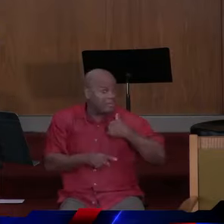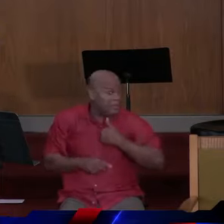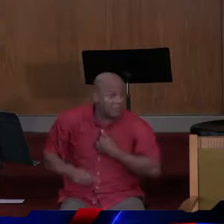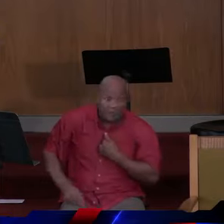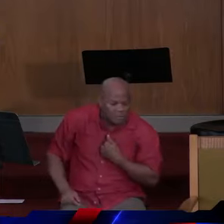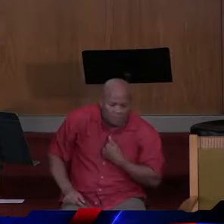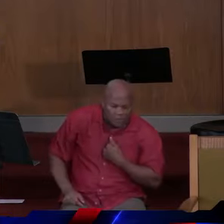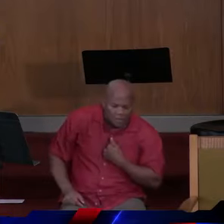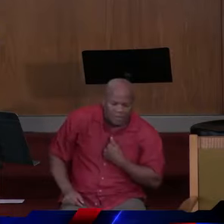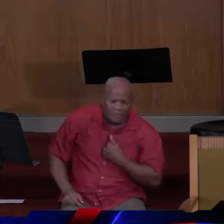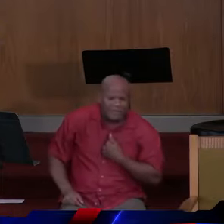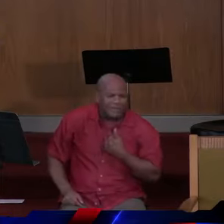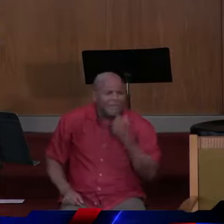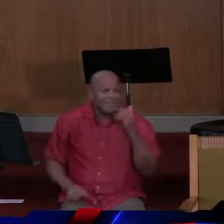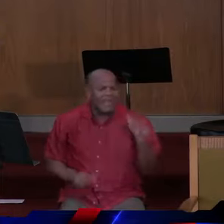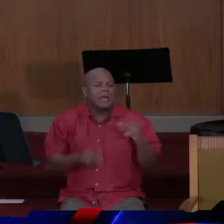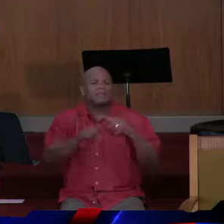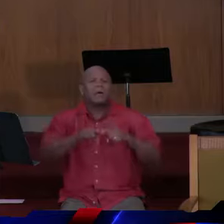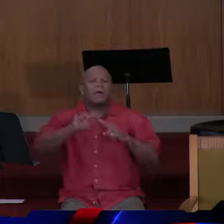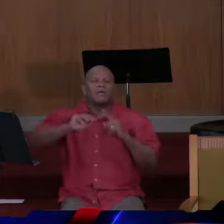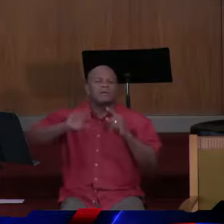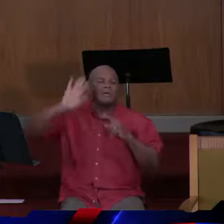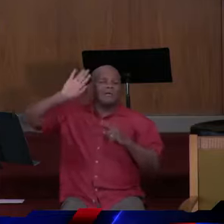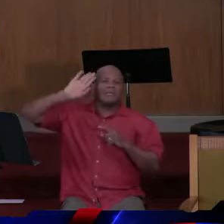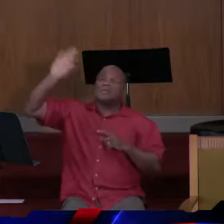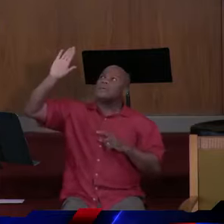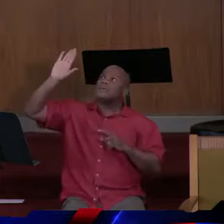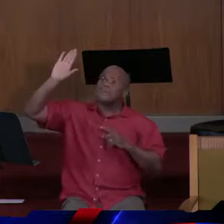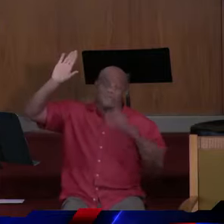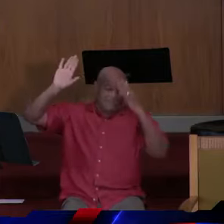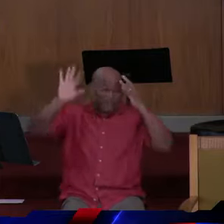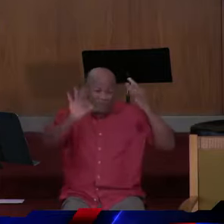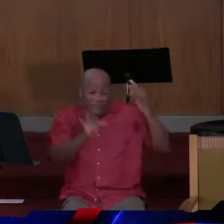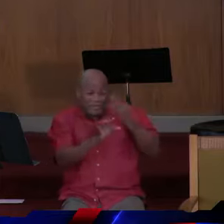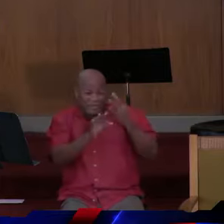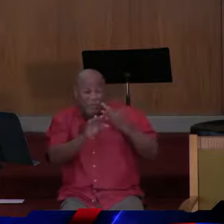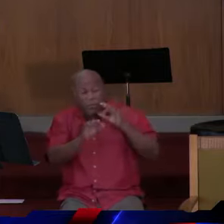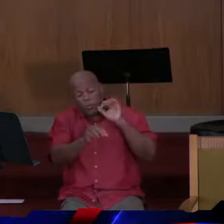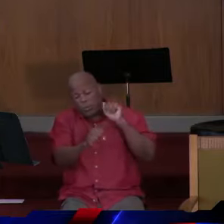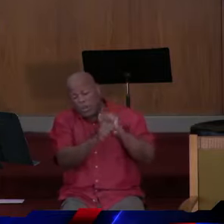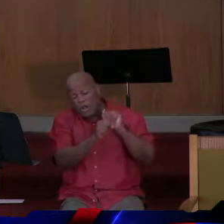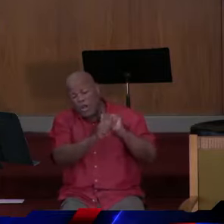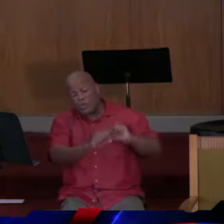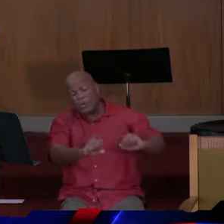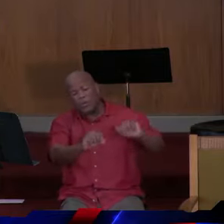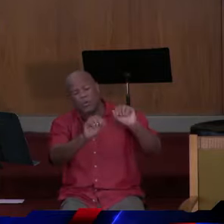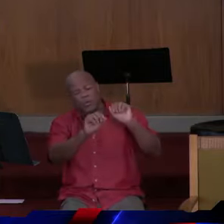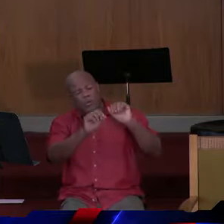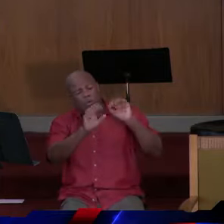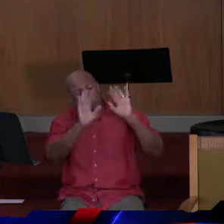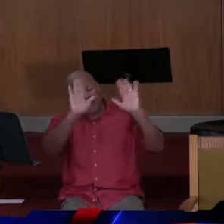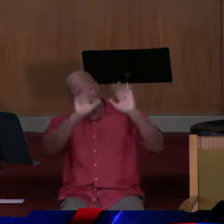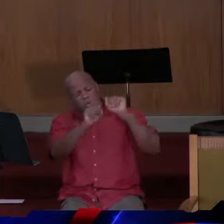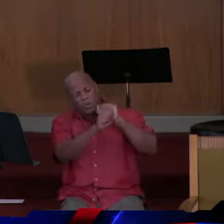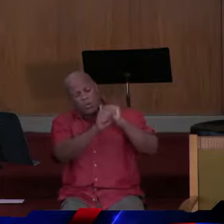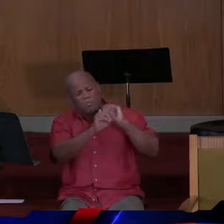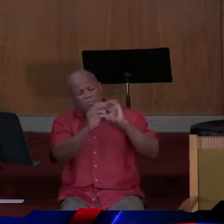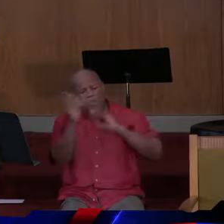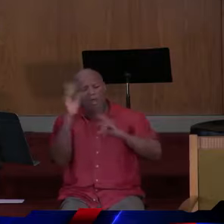hear me. It's contingent on the faithful, wonder-working power of the blood that was shed to